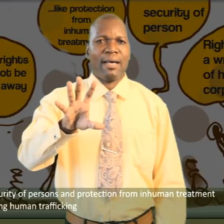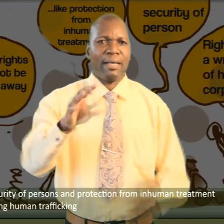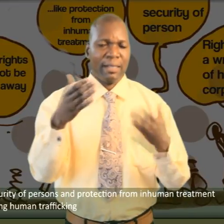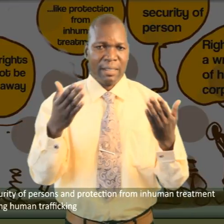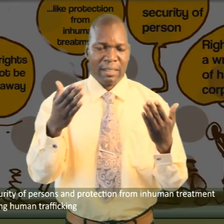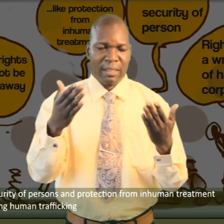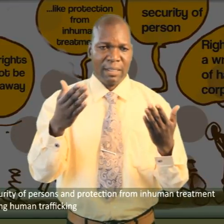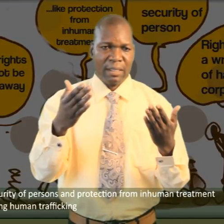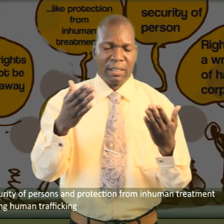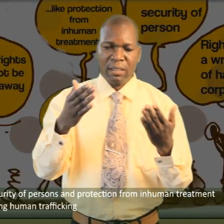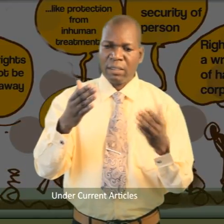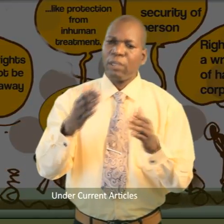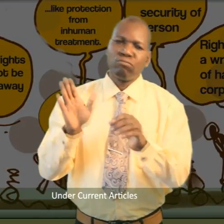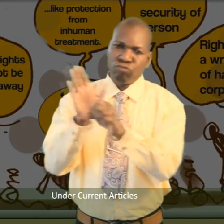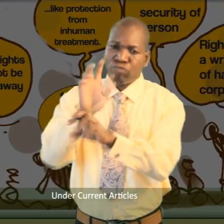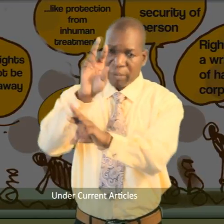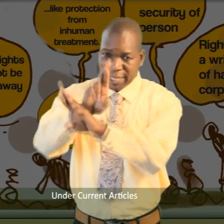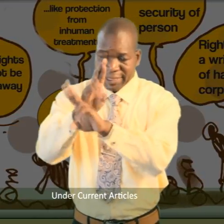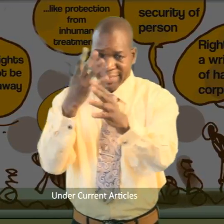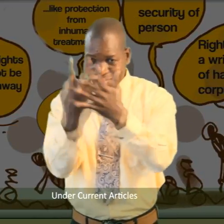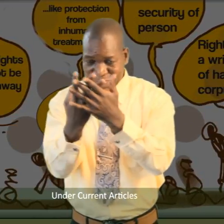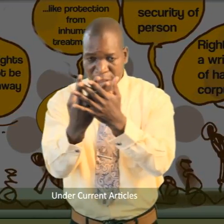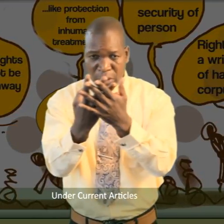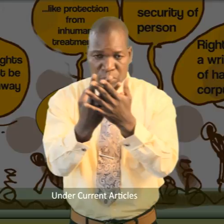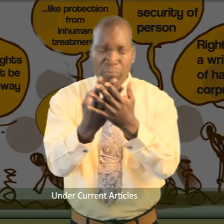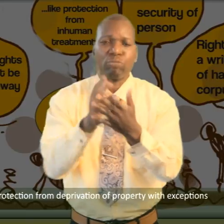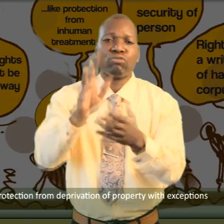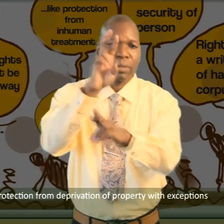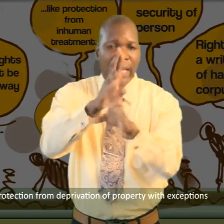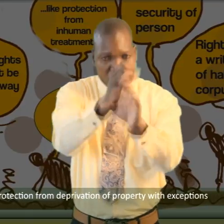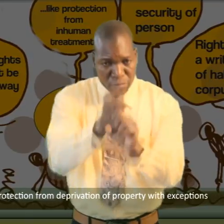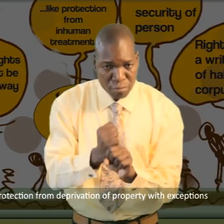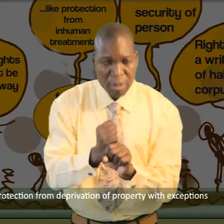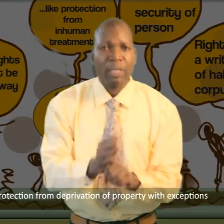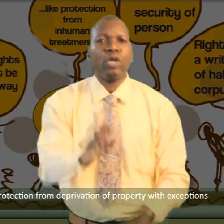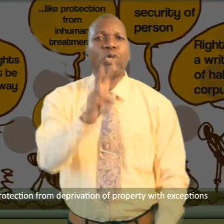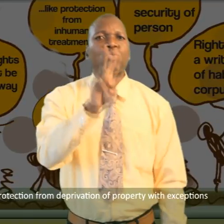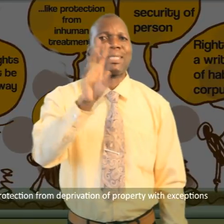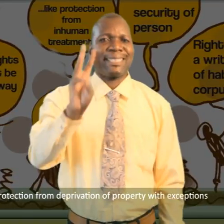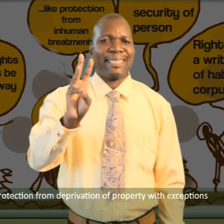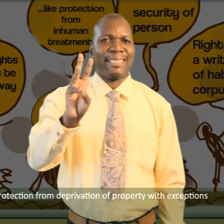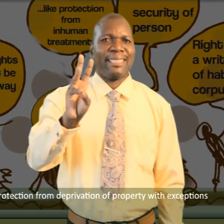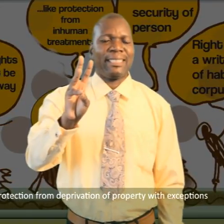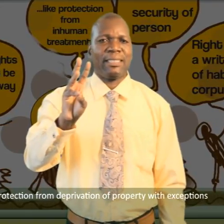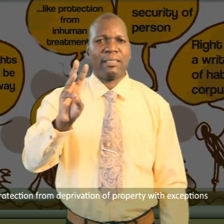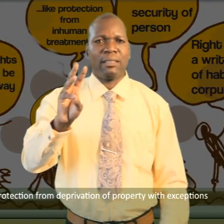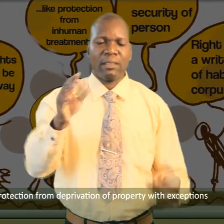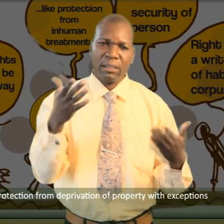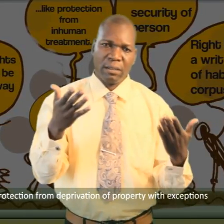human trafficking. Under current articles, 16, protection from deprivation of property